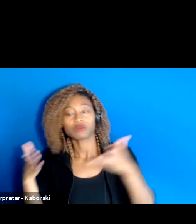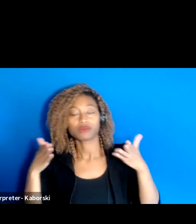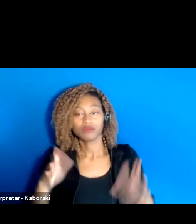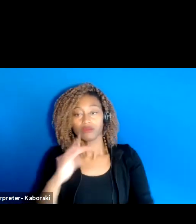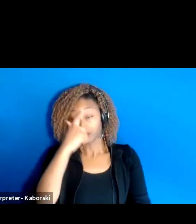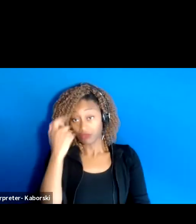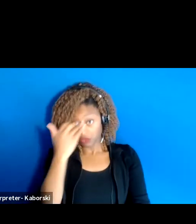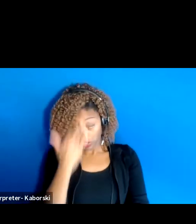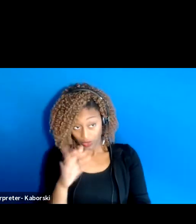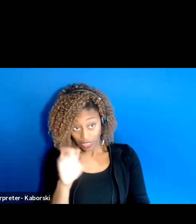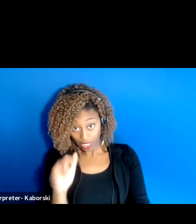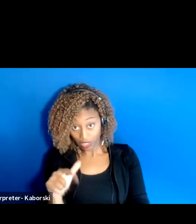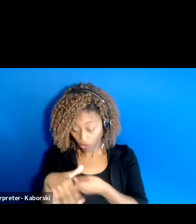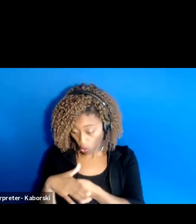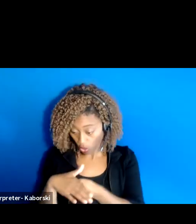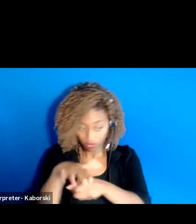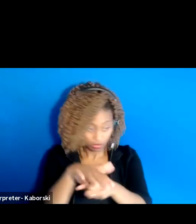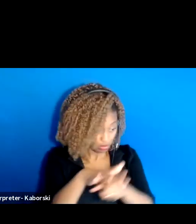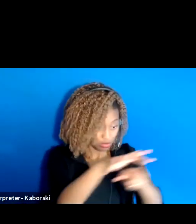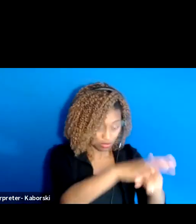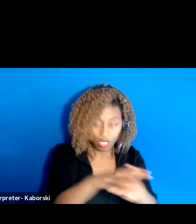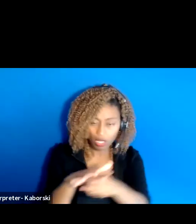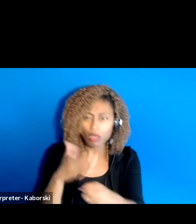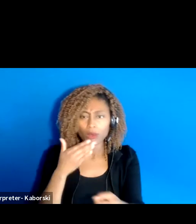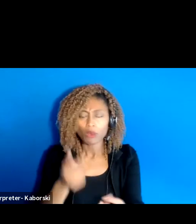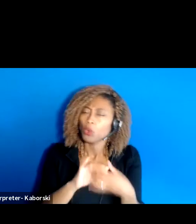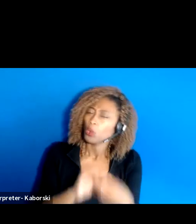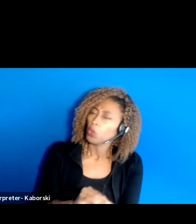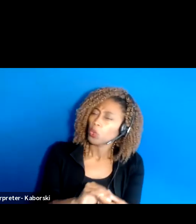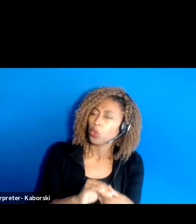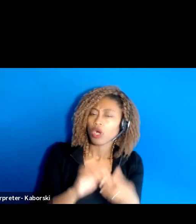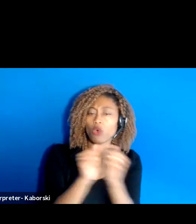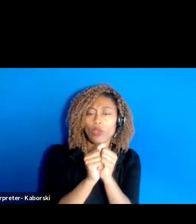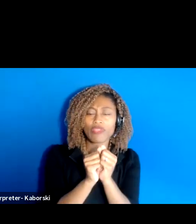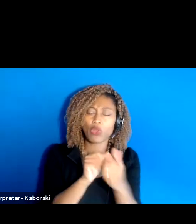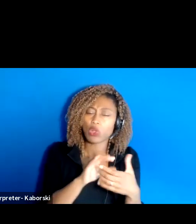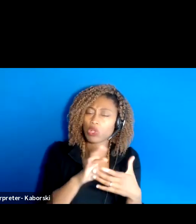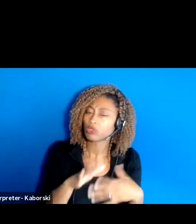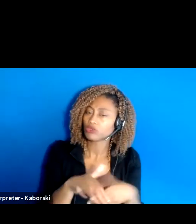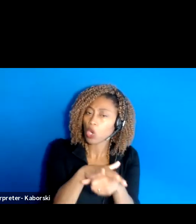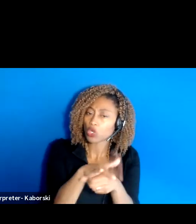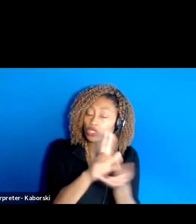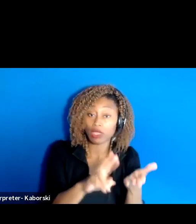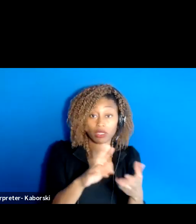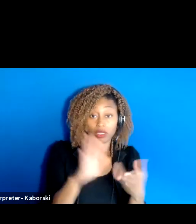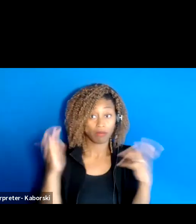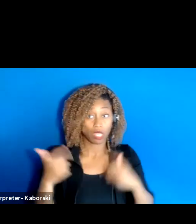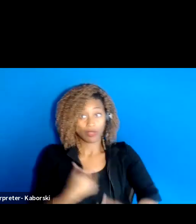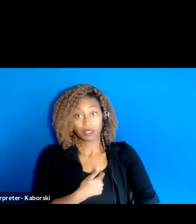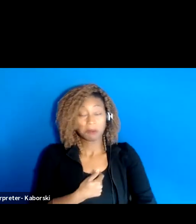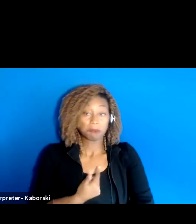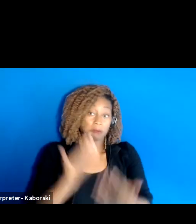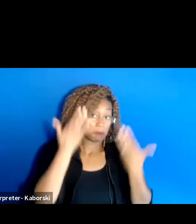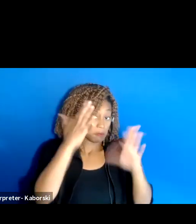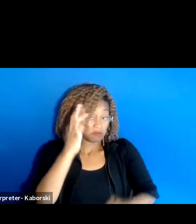centers locally have a lot better relationships with those local universities than we do. And it